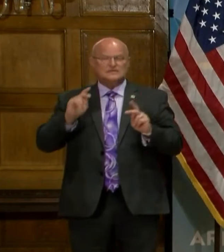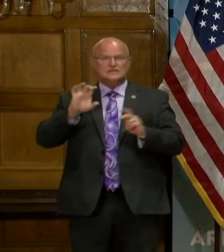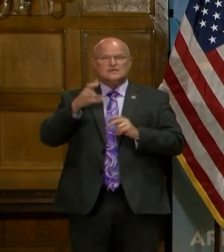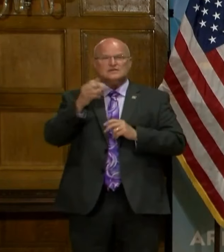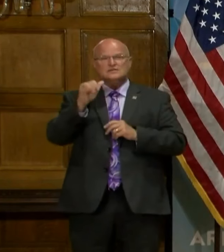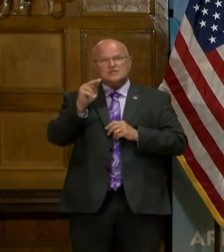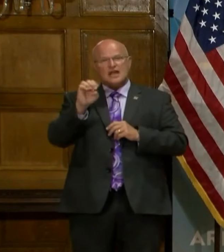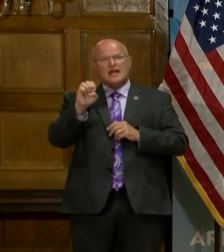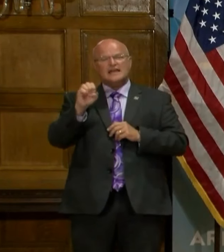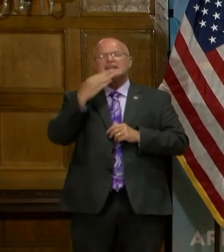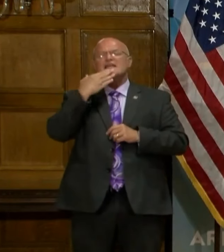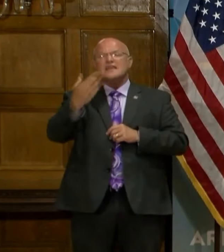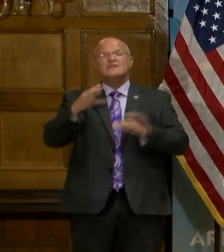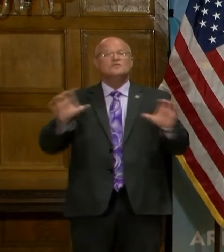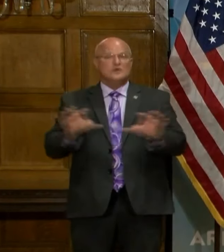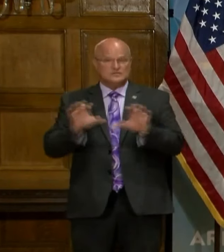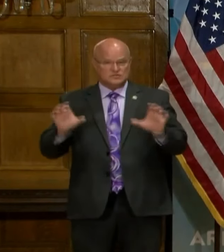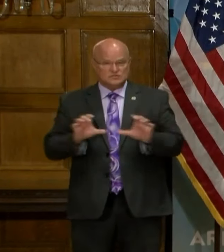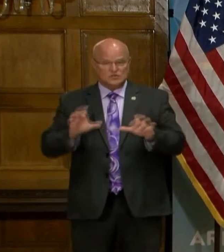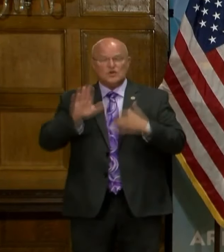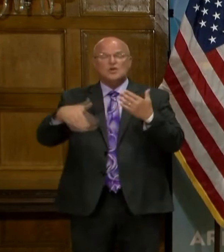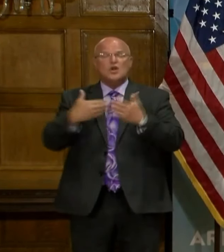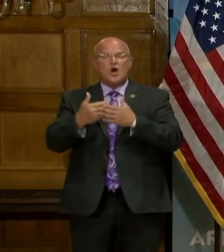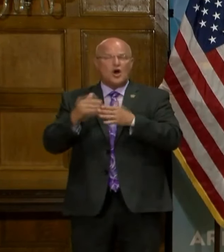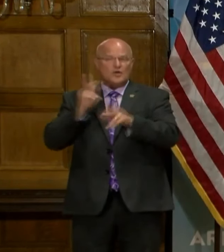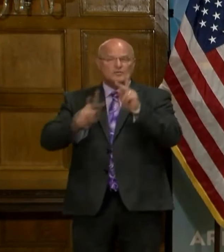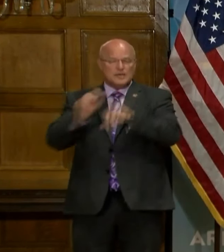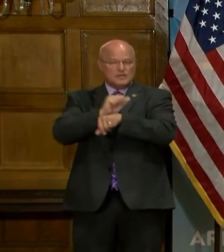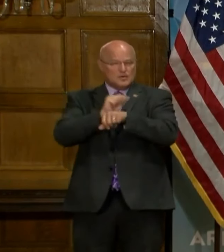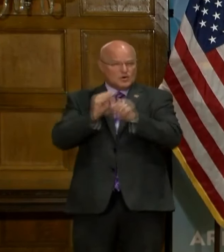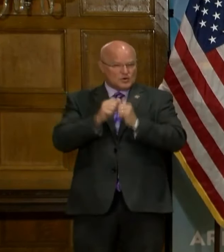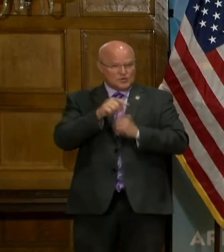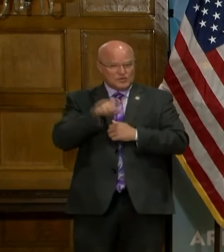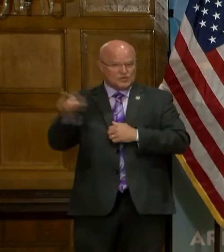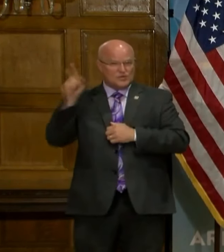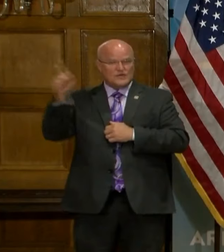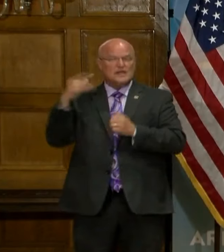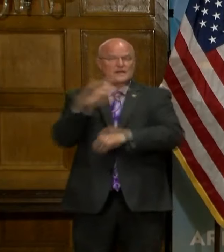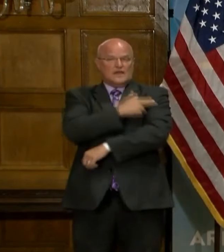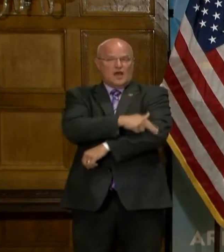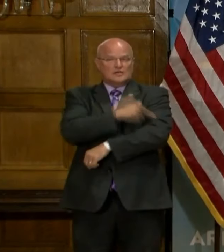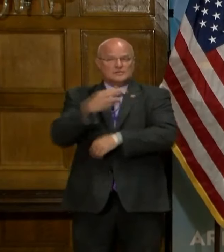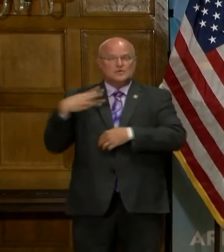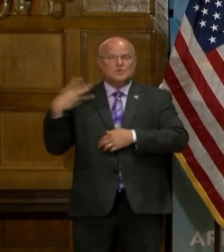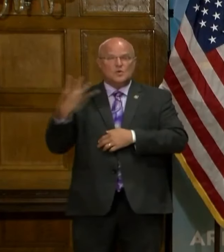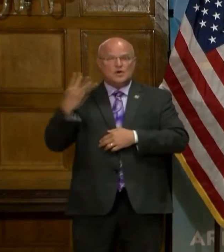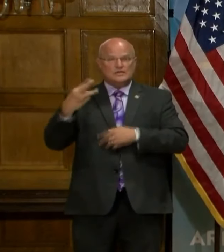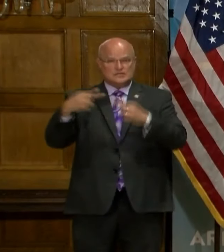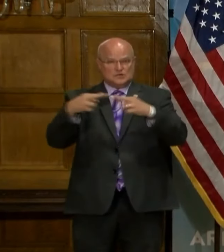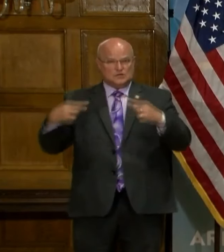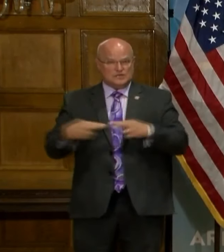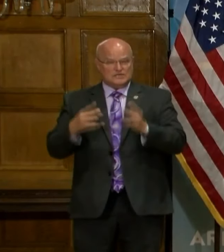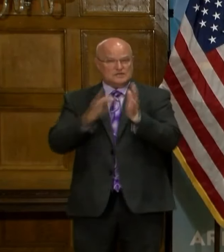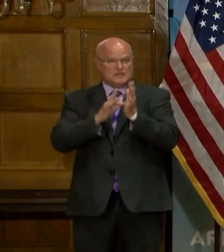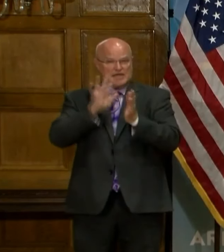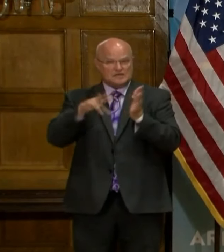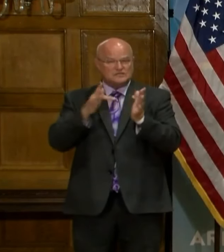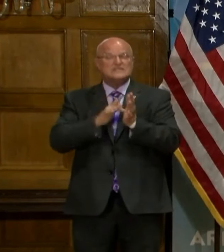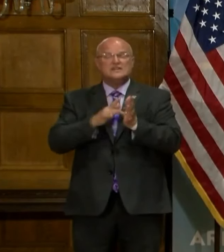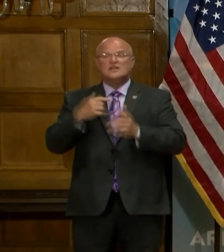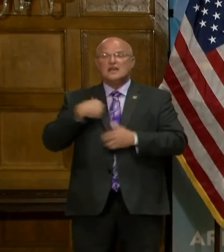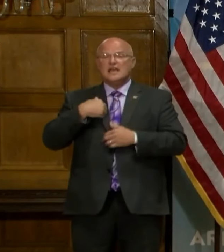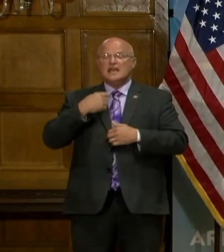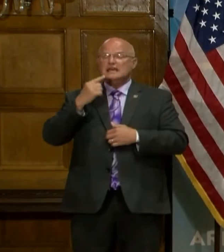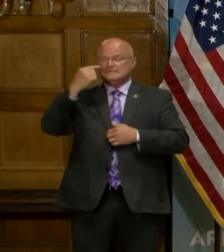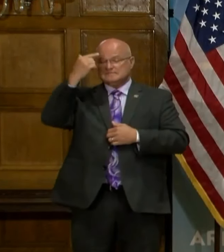Cheyenne, I want to thank you for what you do and all of your colleagues in the hospital, and also for this important message reminding people of the